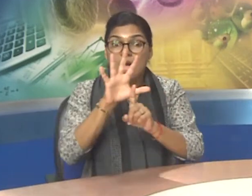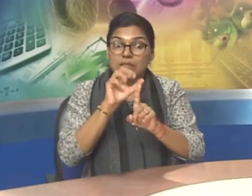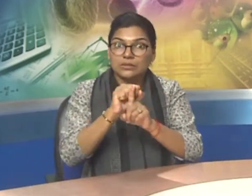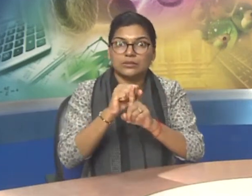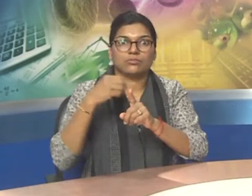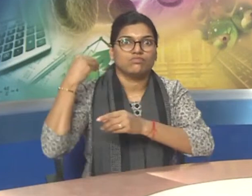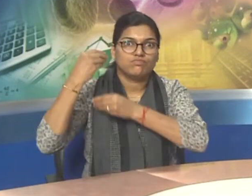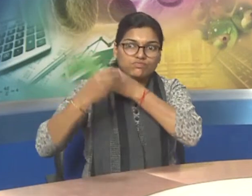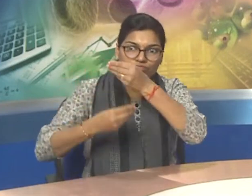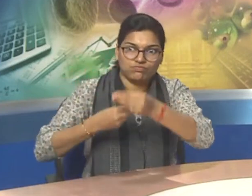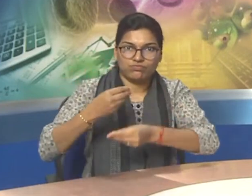Conventional.